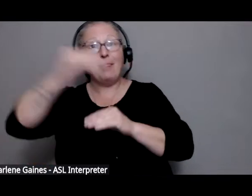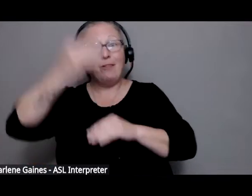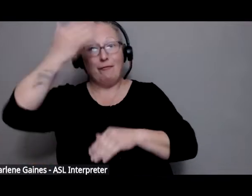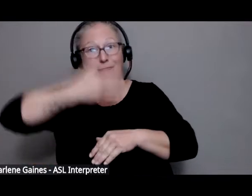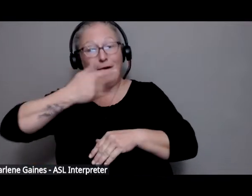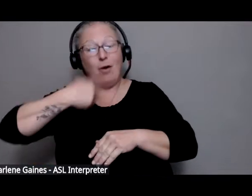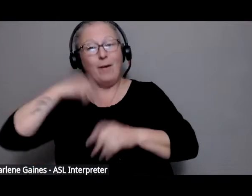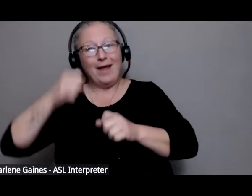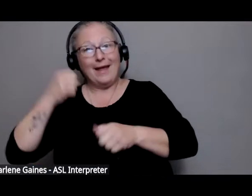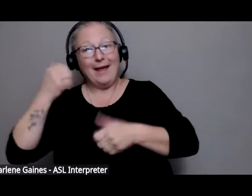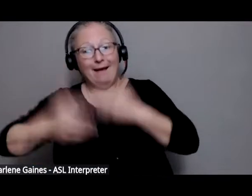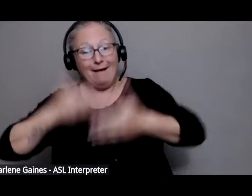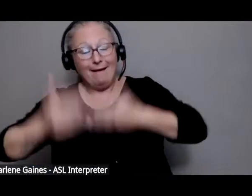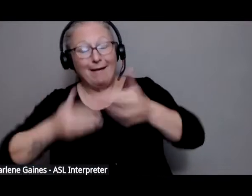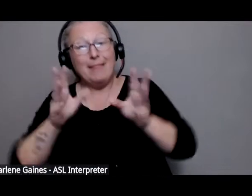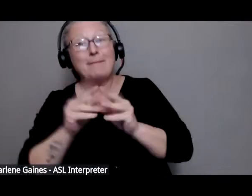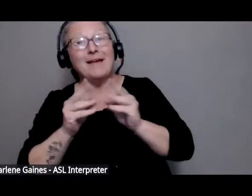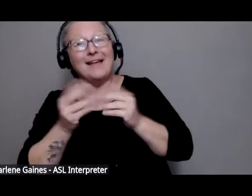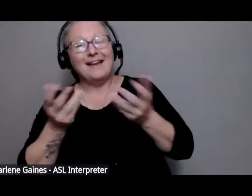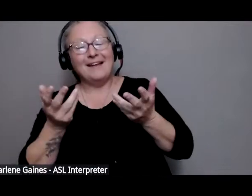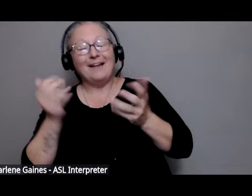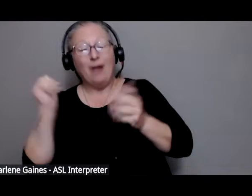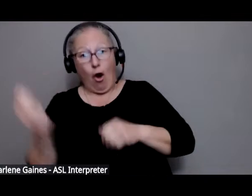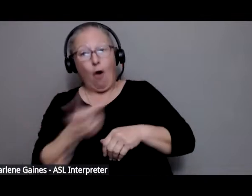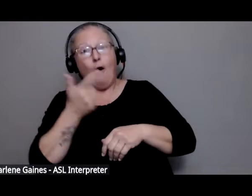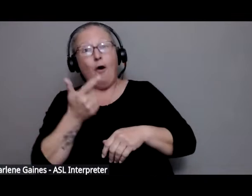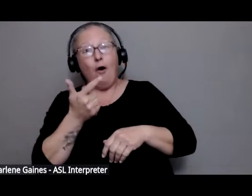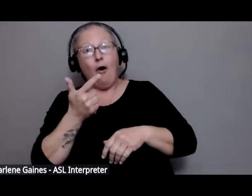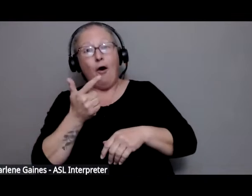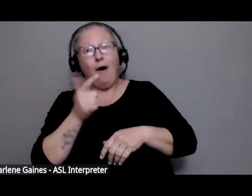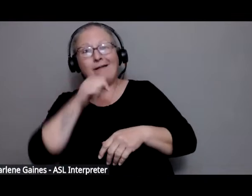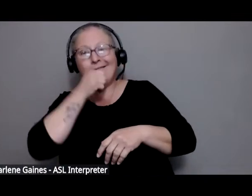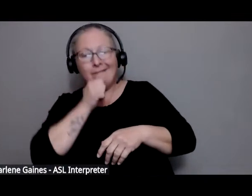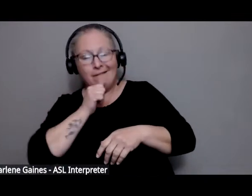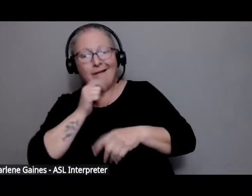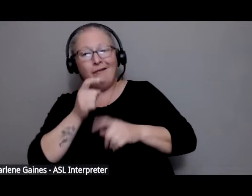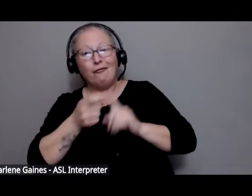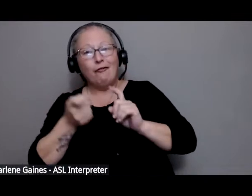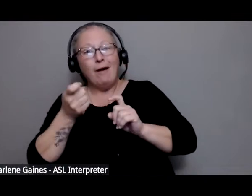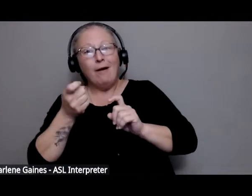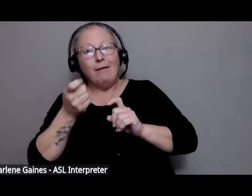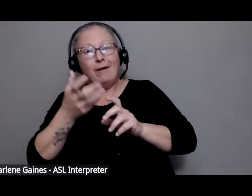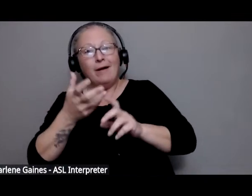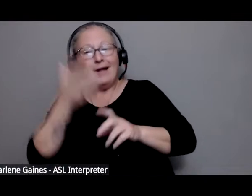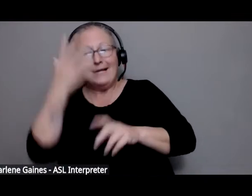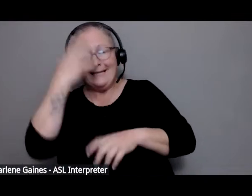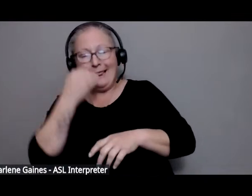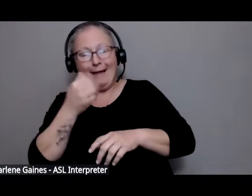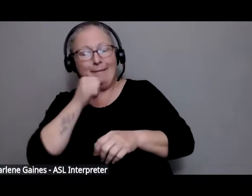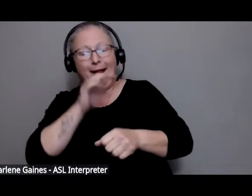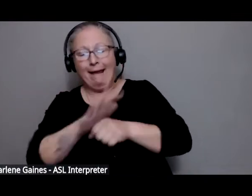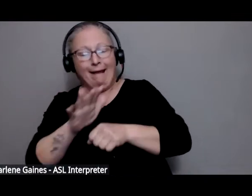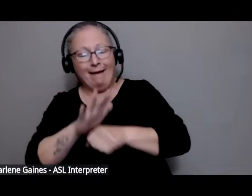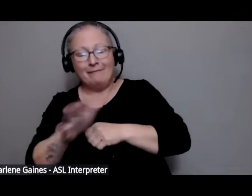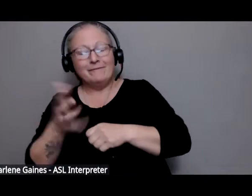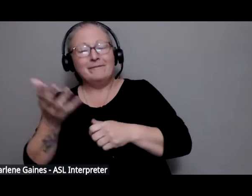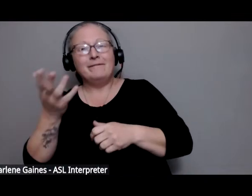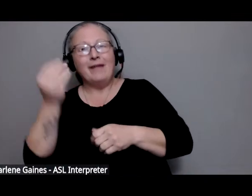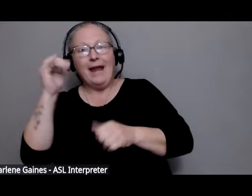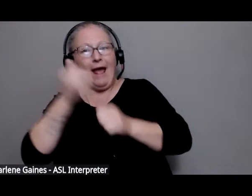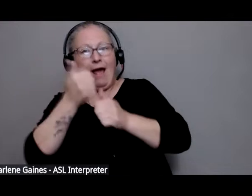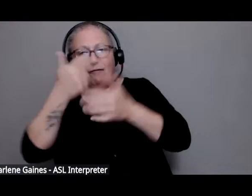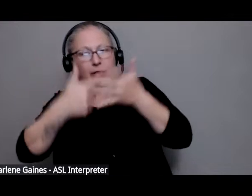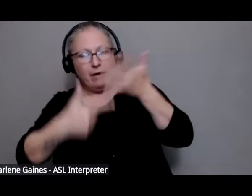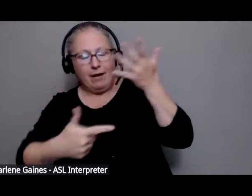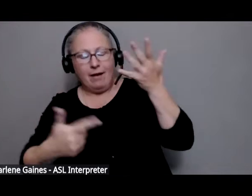speed through this meeting. We all are suffering from deprivation of sleep and everything else. I'm going to